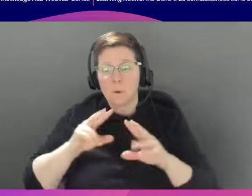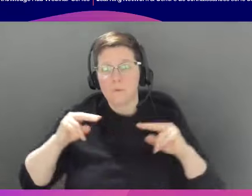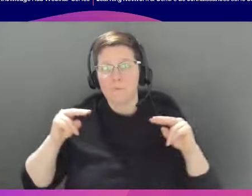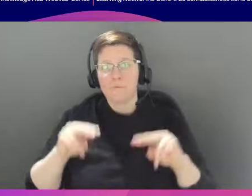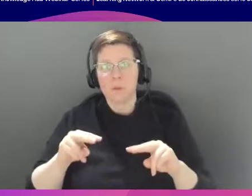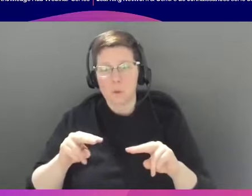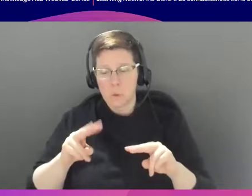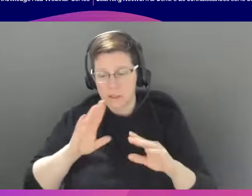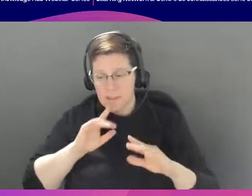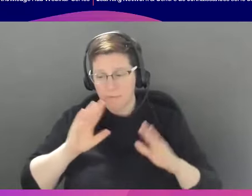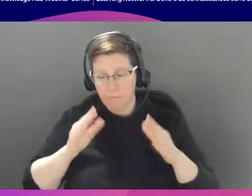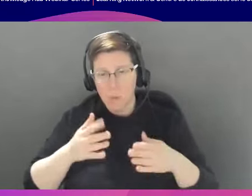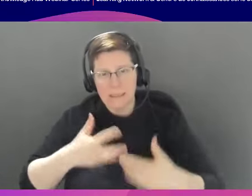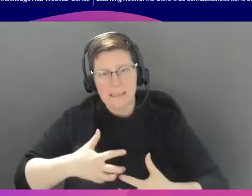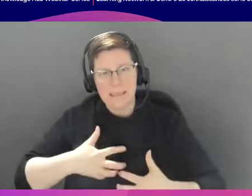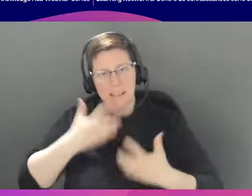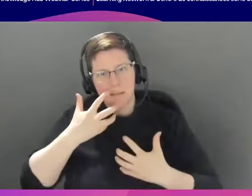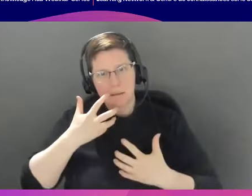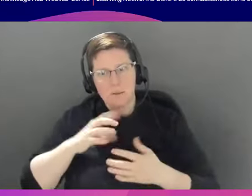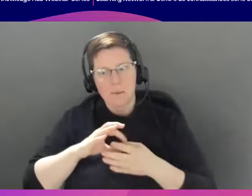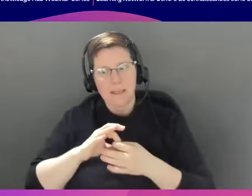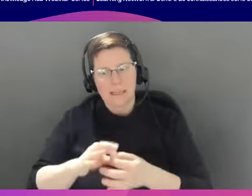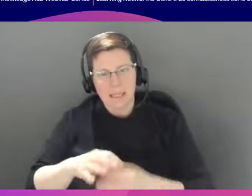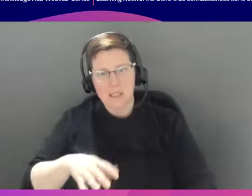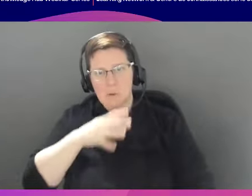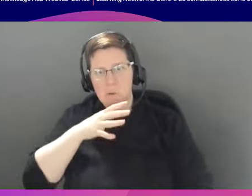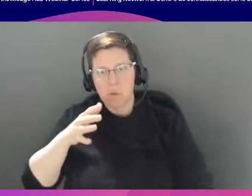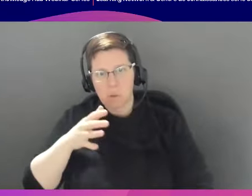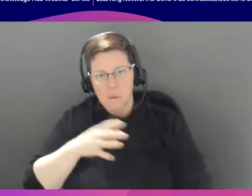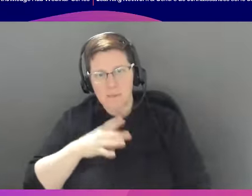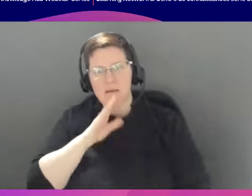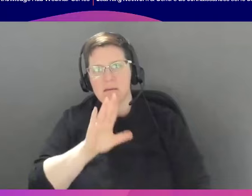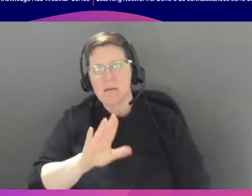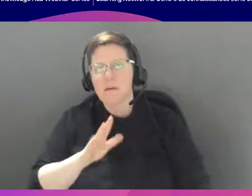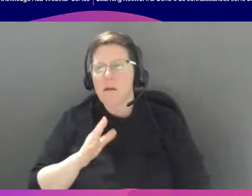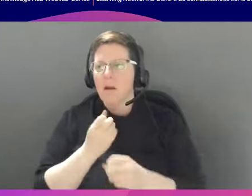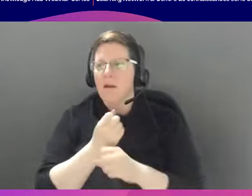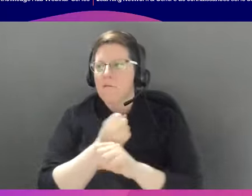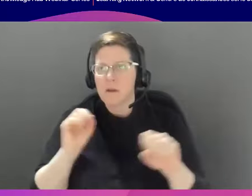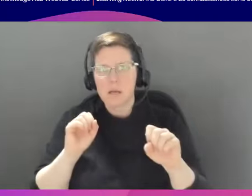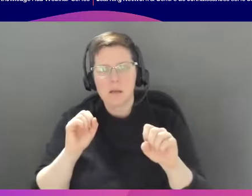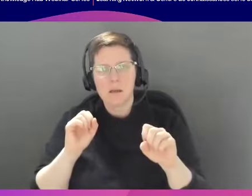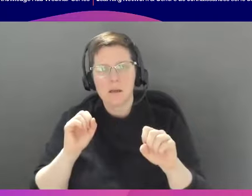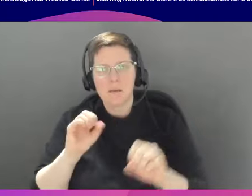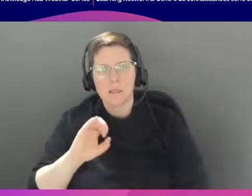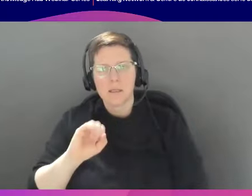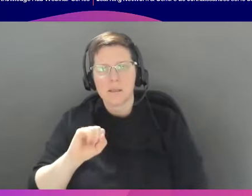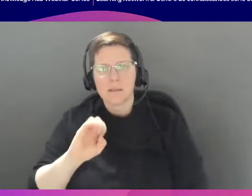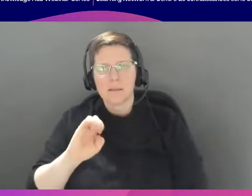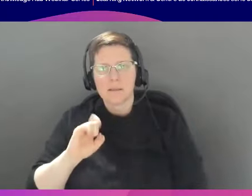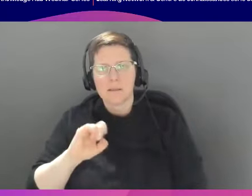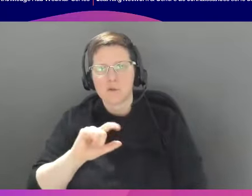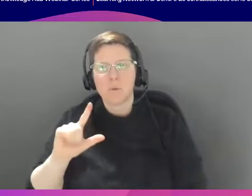angry about the rise in women's sexual freedom and liberation, that goes hand in hand